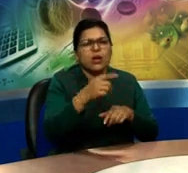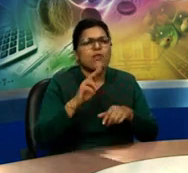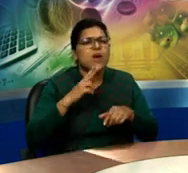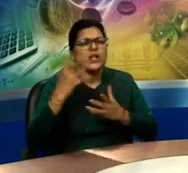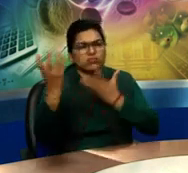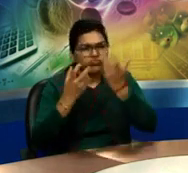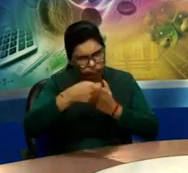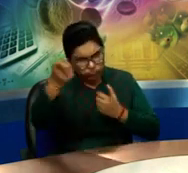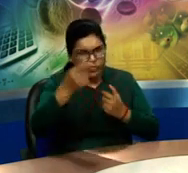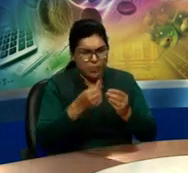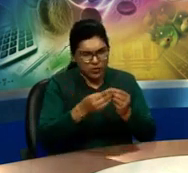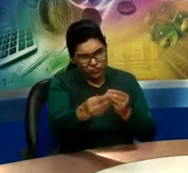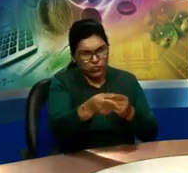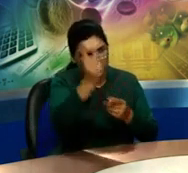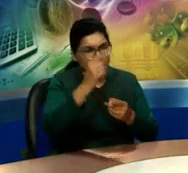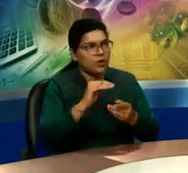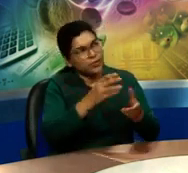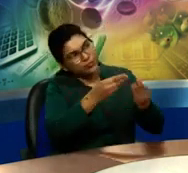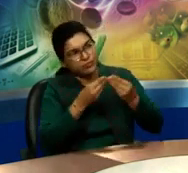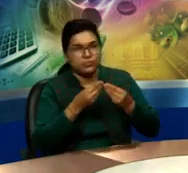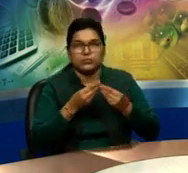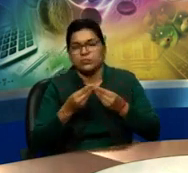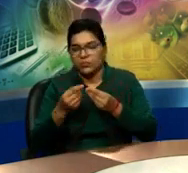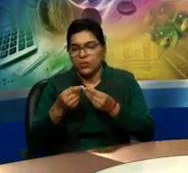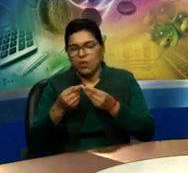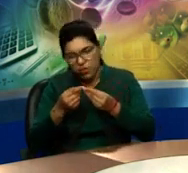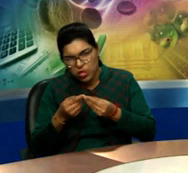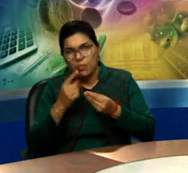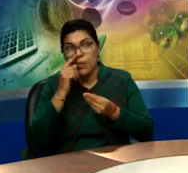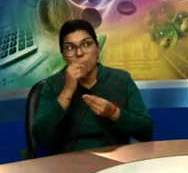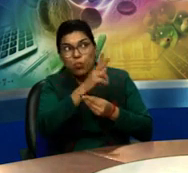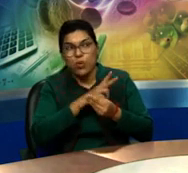Being a family member, it is our responsibility to